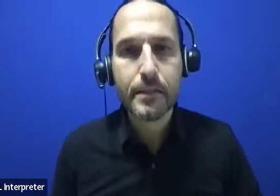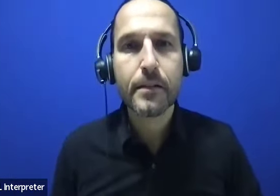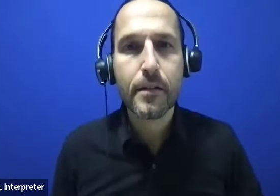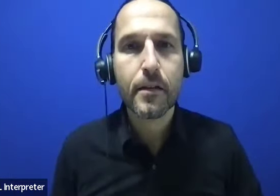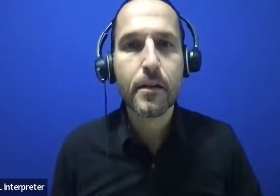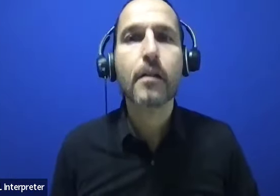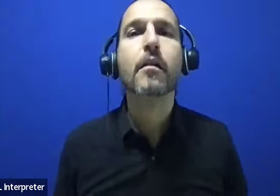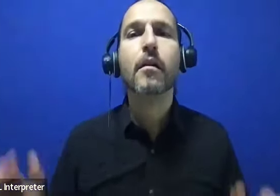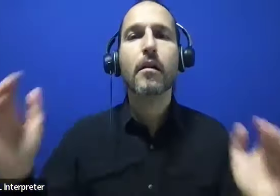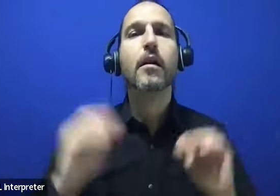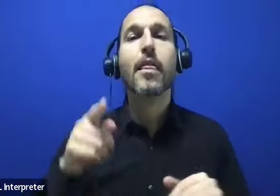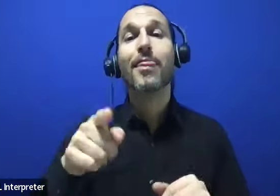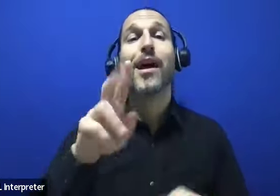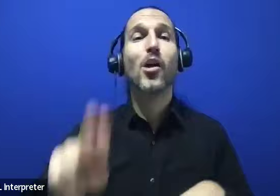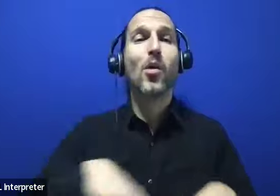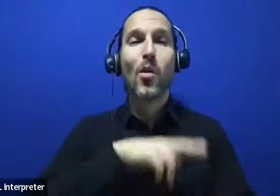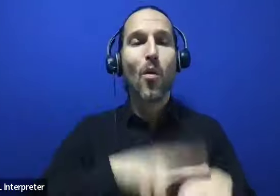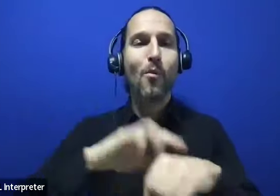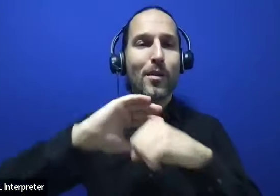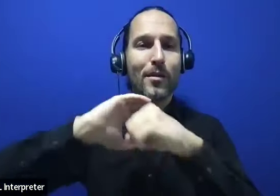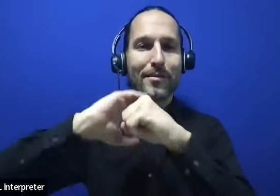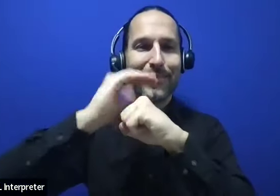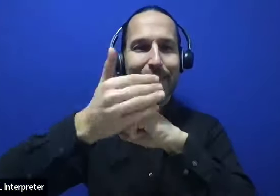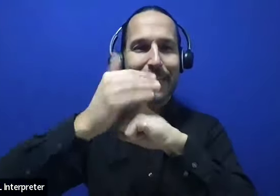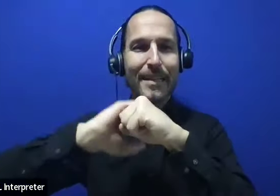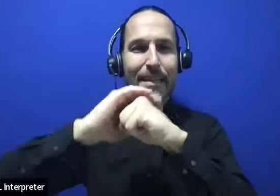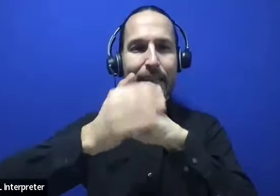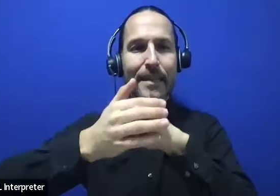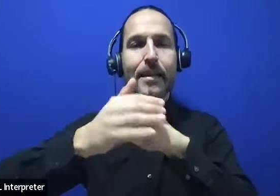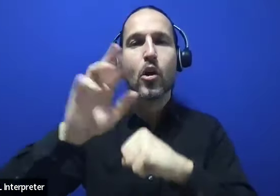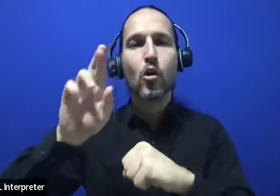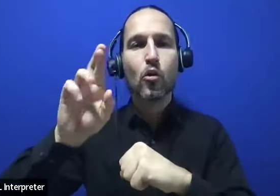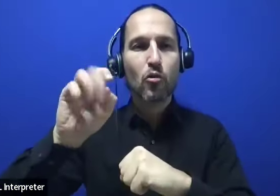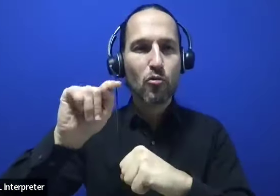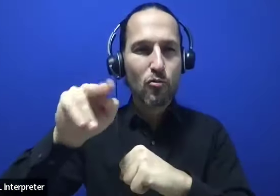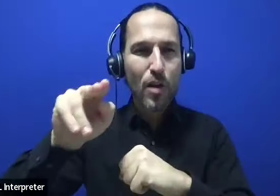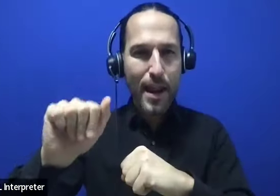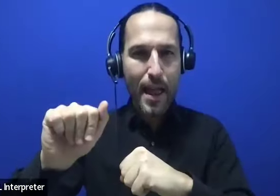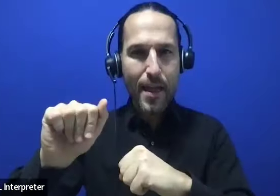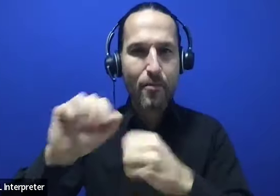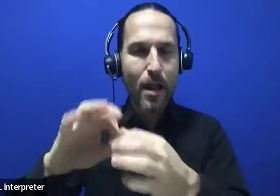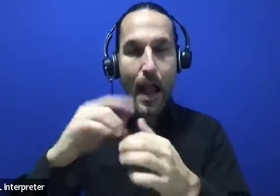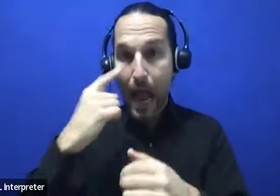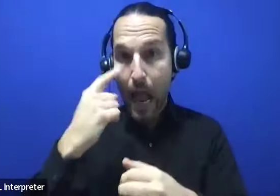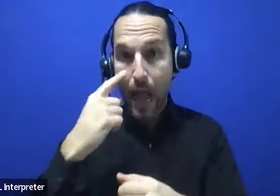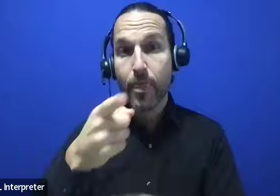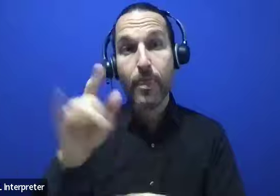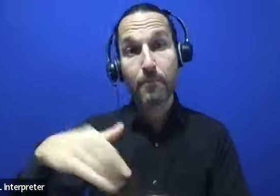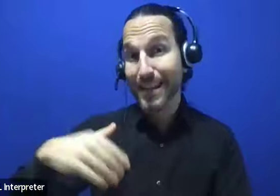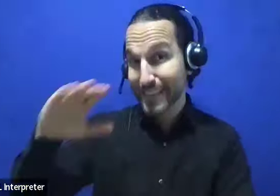Here's a picture of a normal retina. It's actually a picture of my youngest son's retina. Very proud of his retina. It's good.